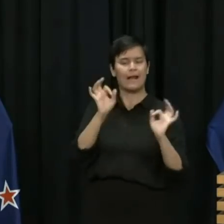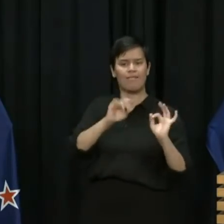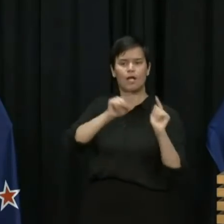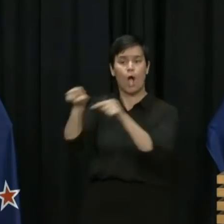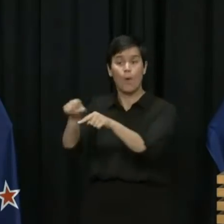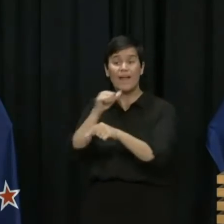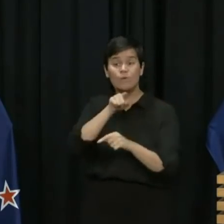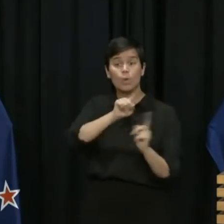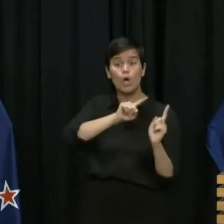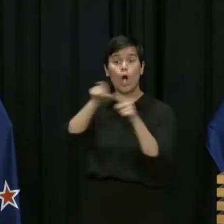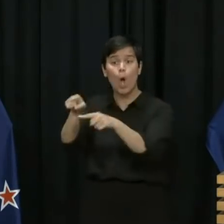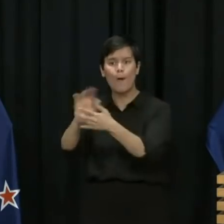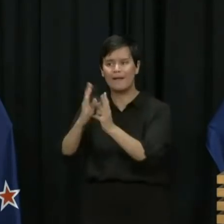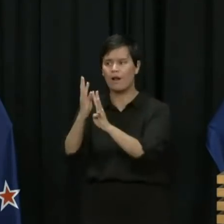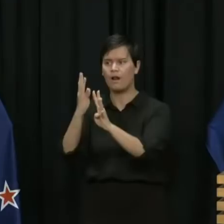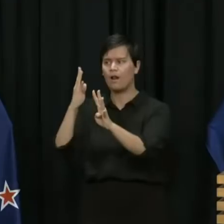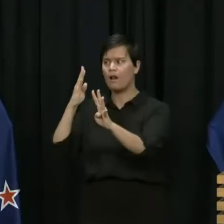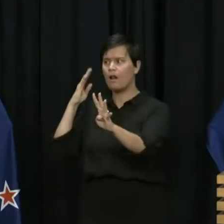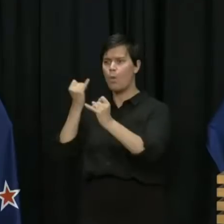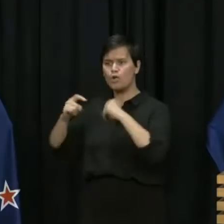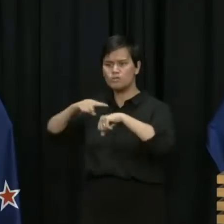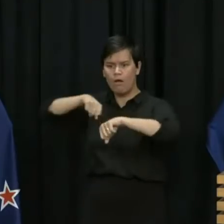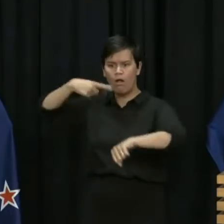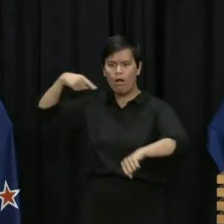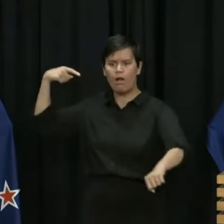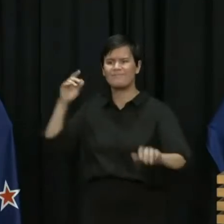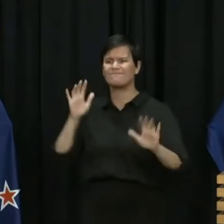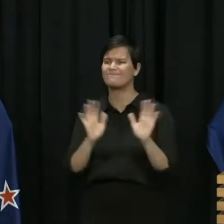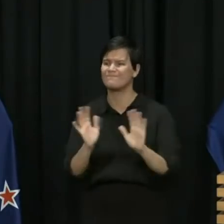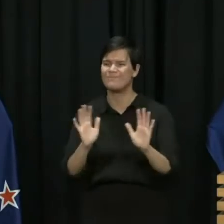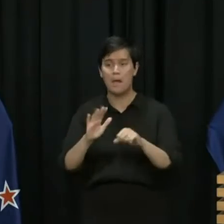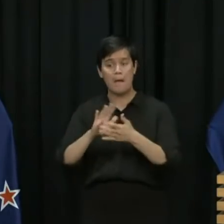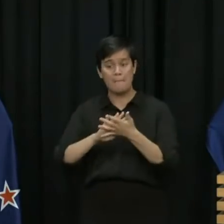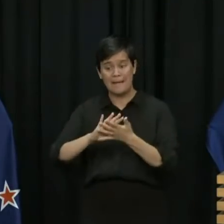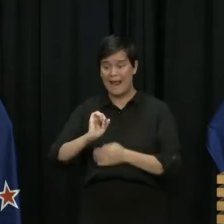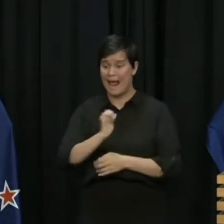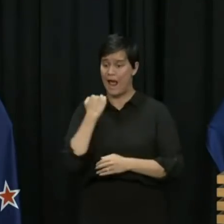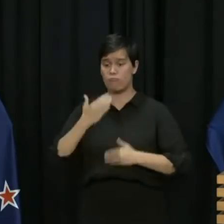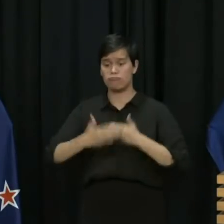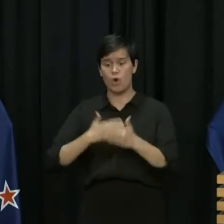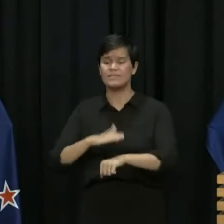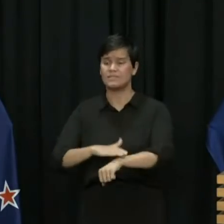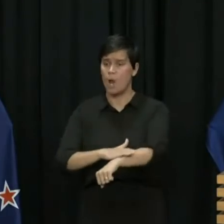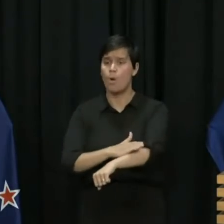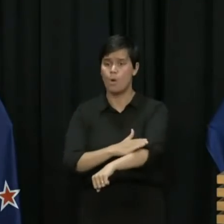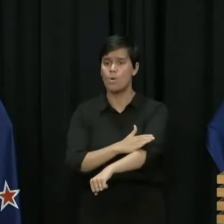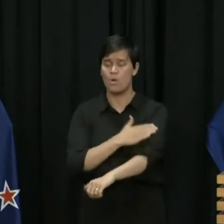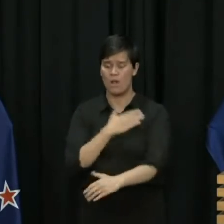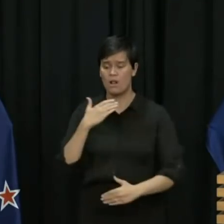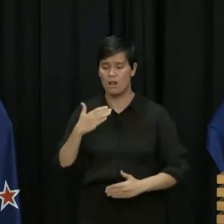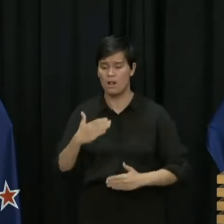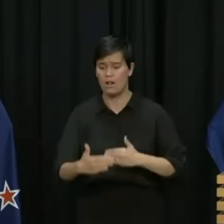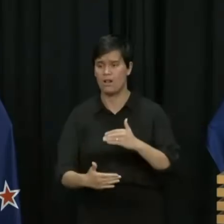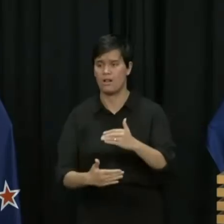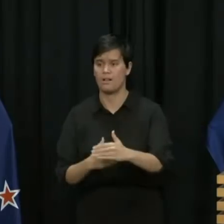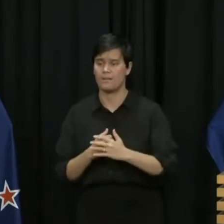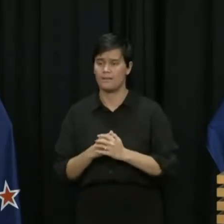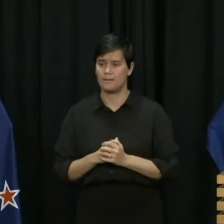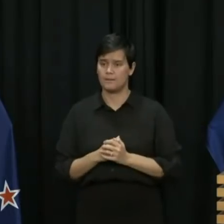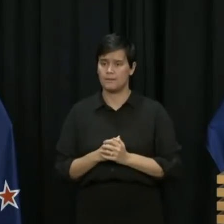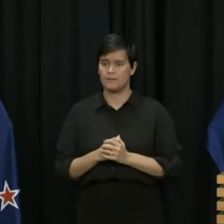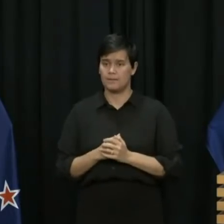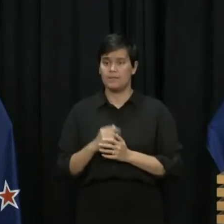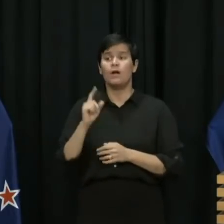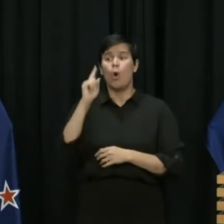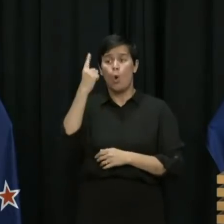Testing centre hours across Auckland have been extended in response to our current situation. They have already reported strong demand,